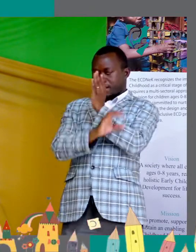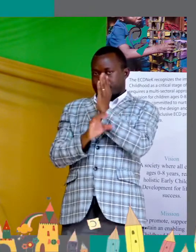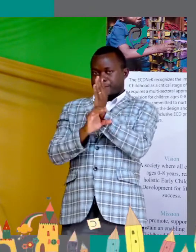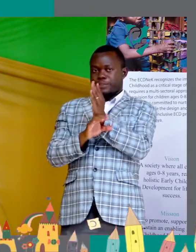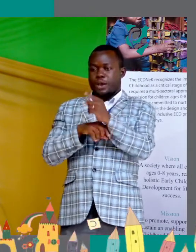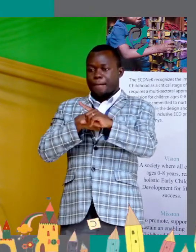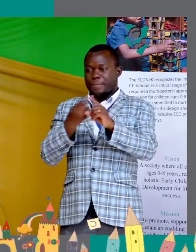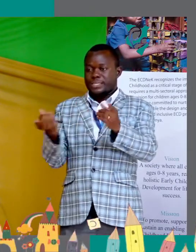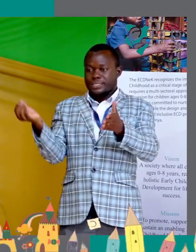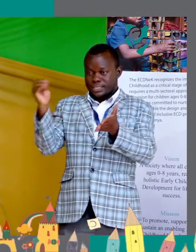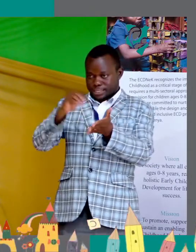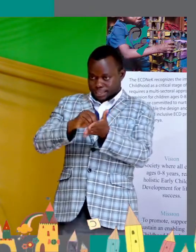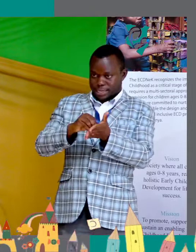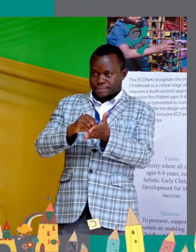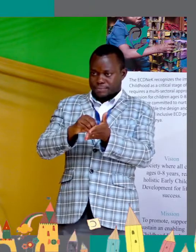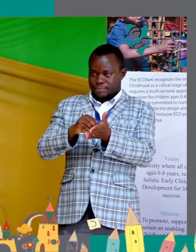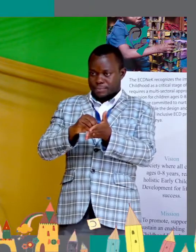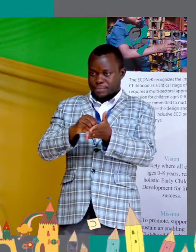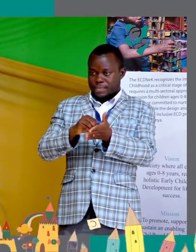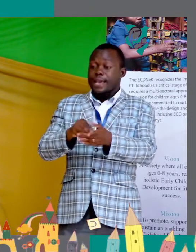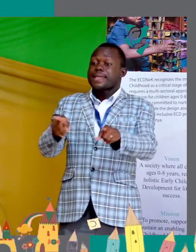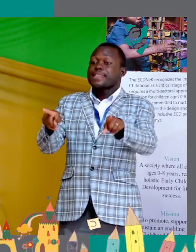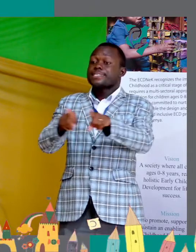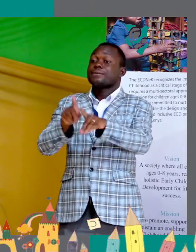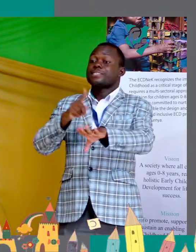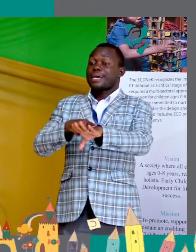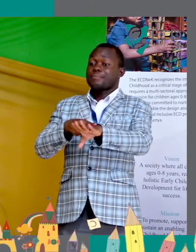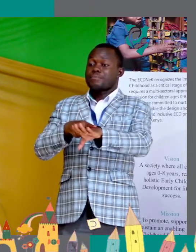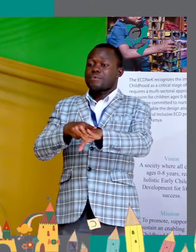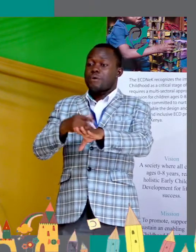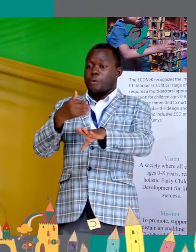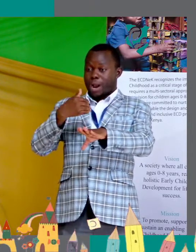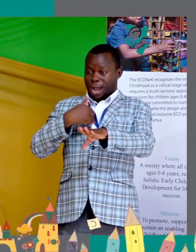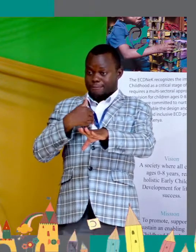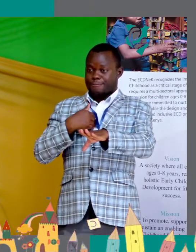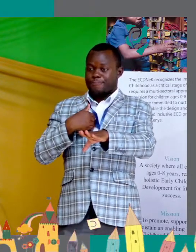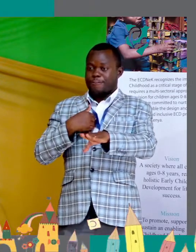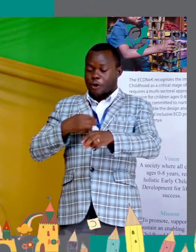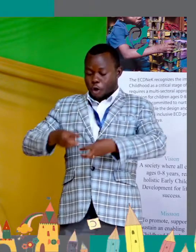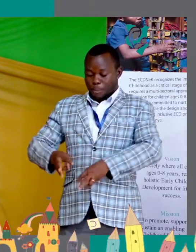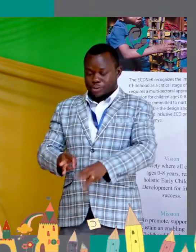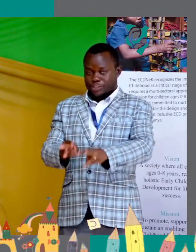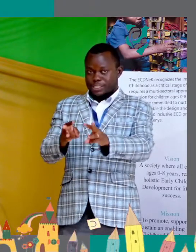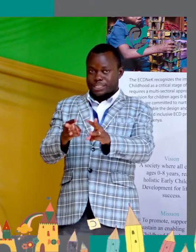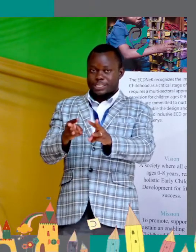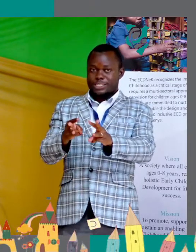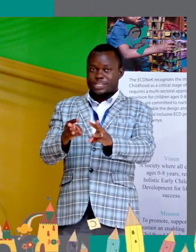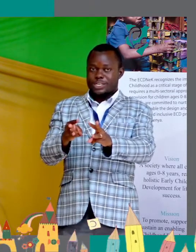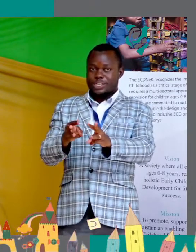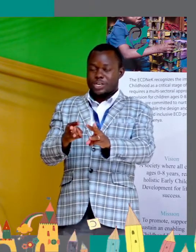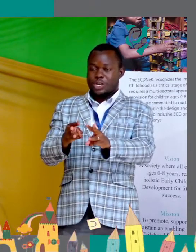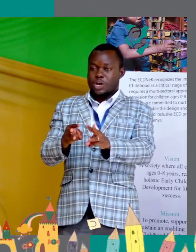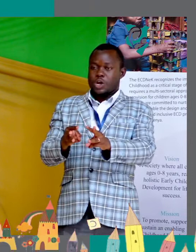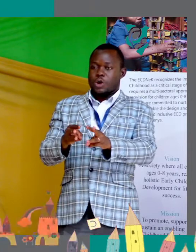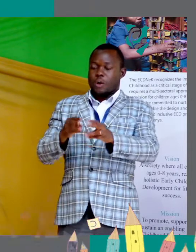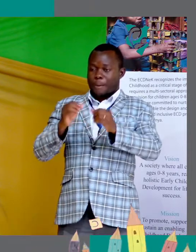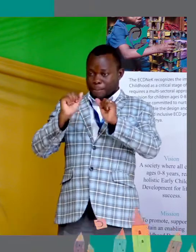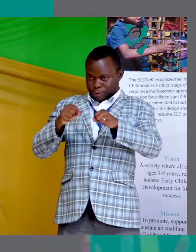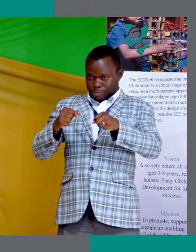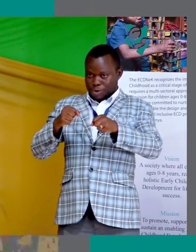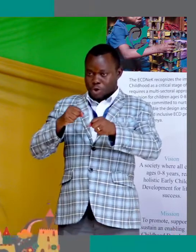But look at it again. This period has also given us opportunities to better interact with our